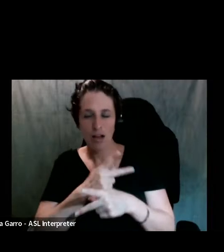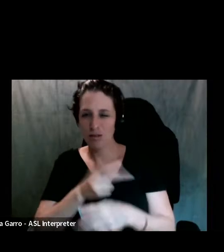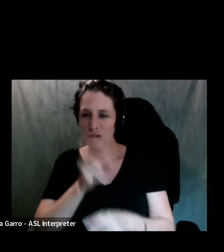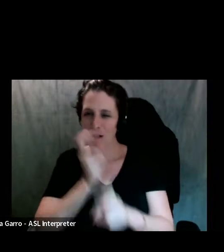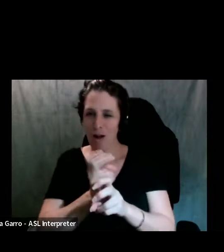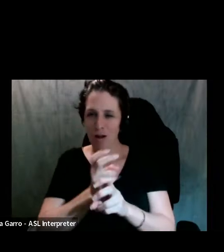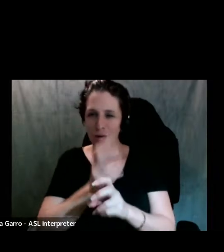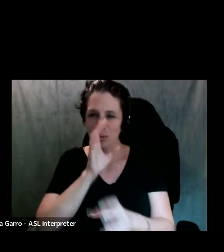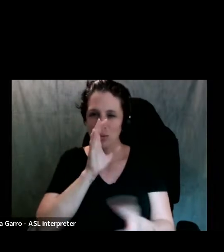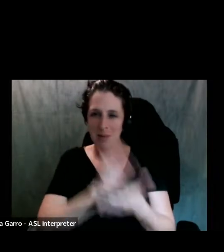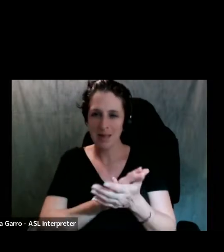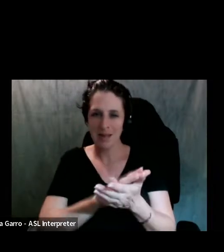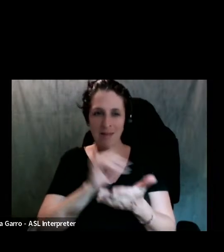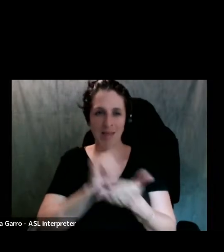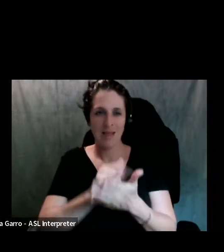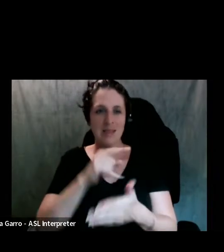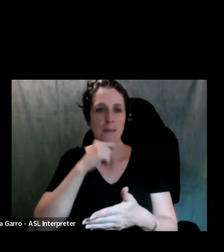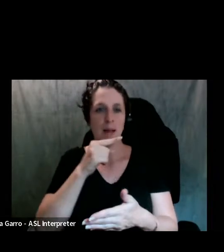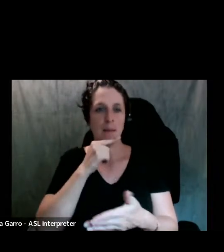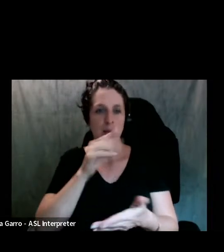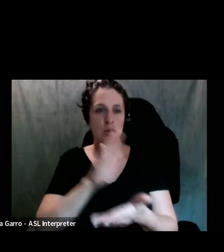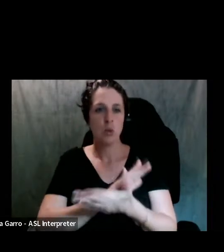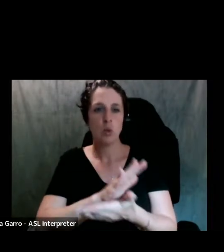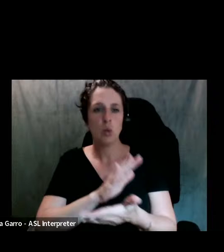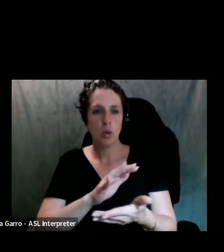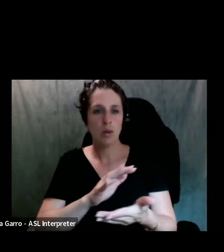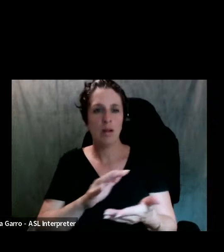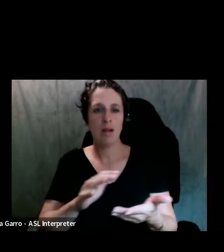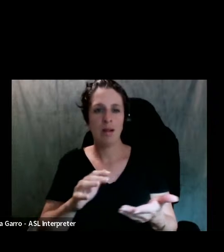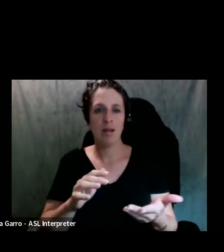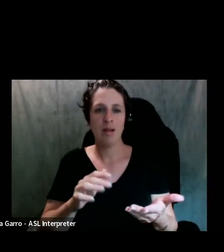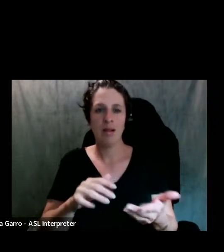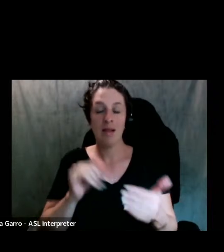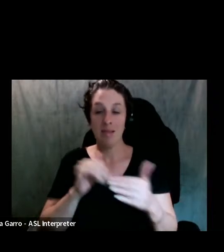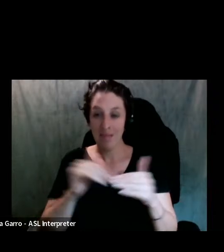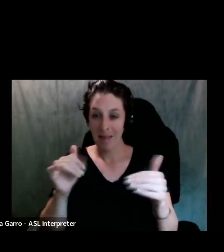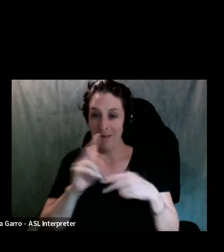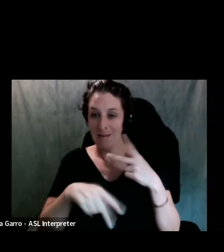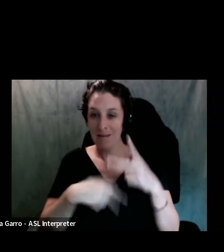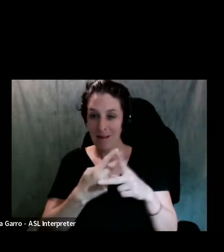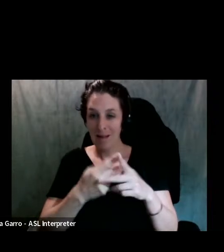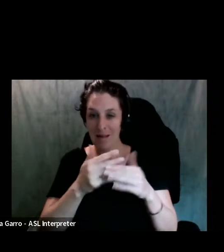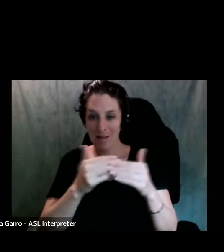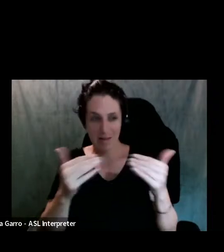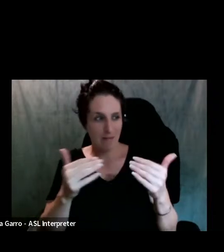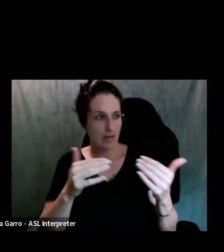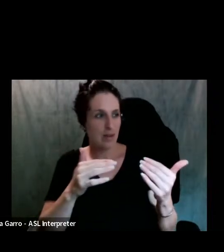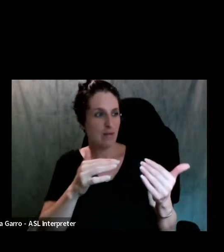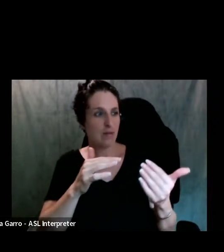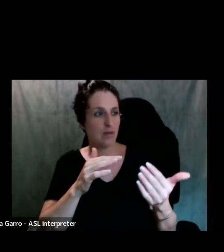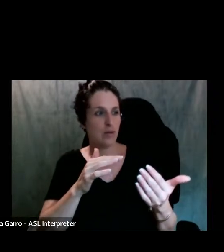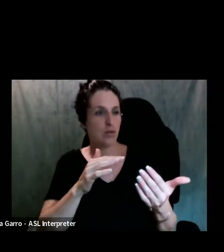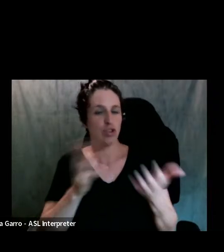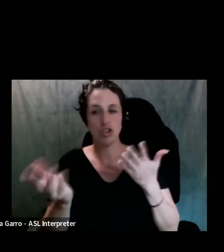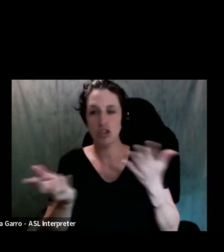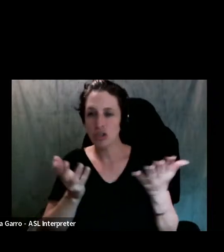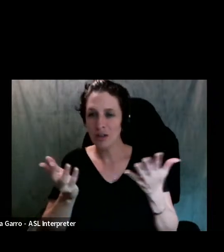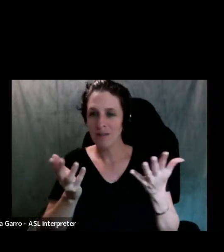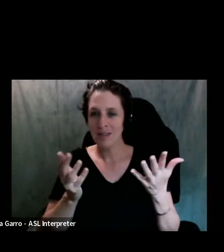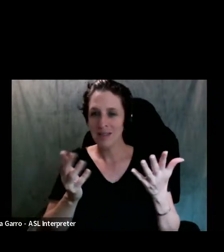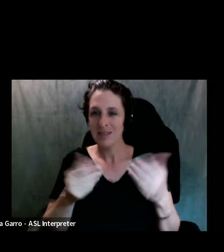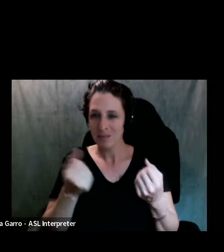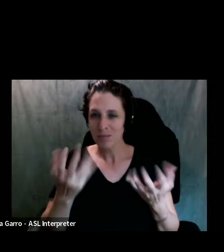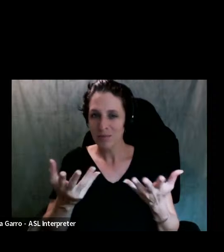public school. Yeah. Like the level of service that is rendered, it's like a private school. This is really